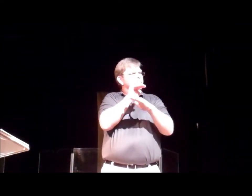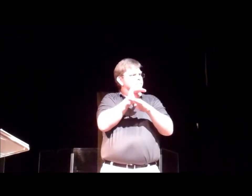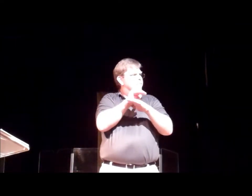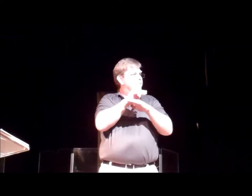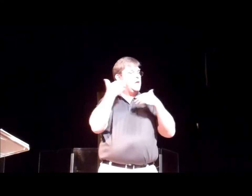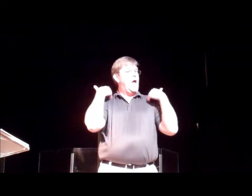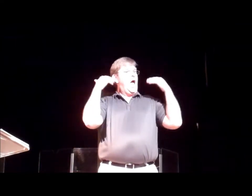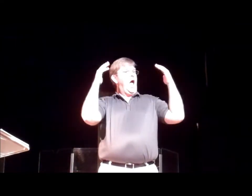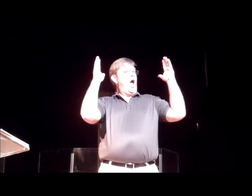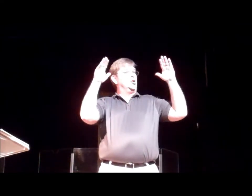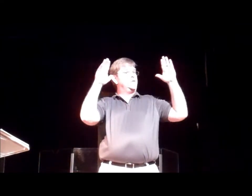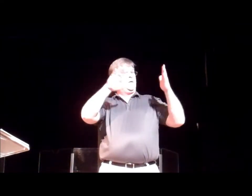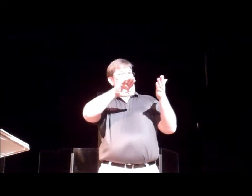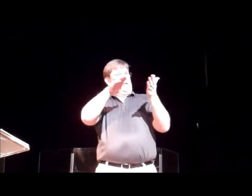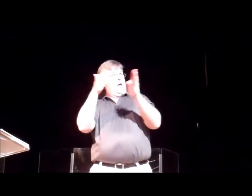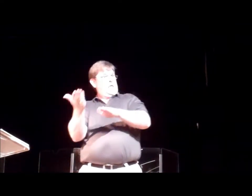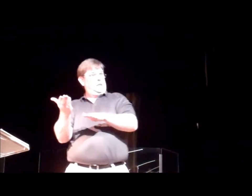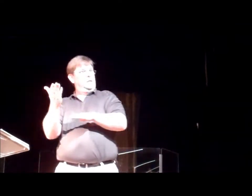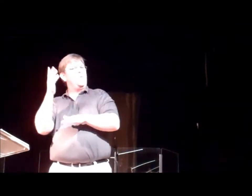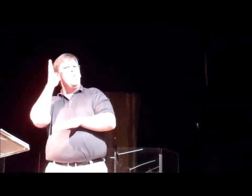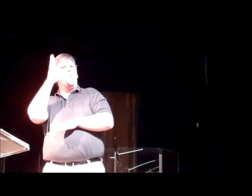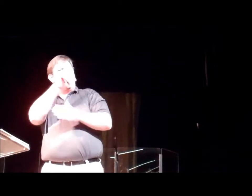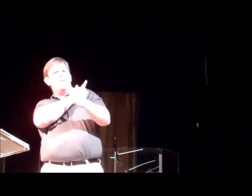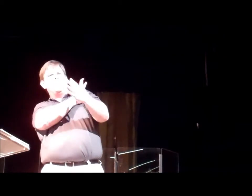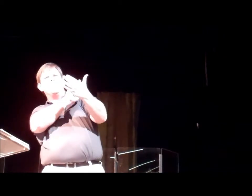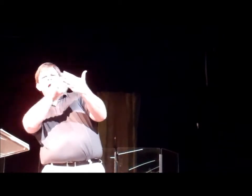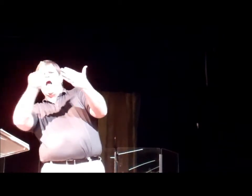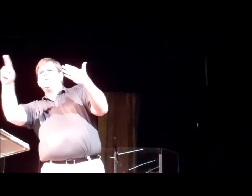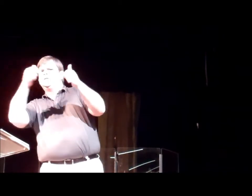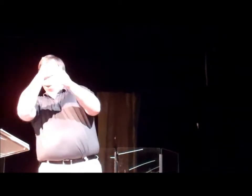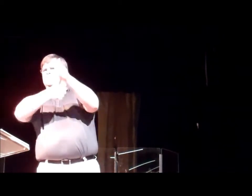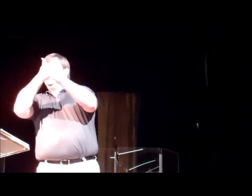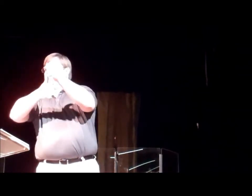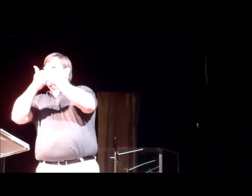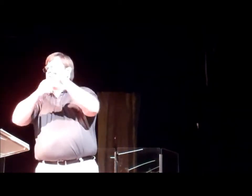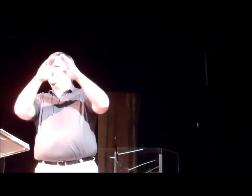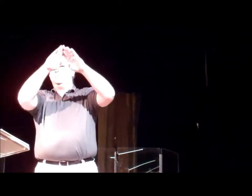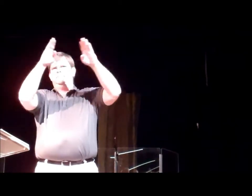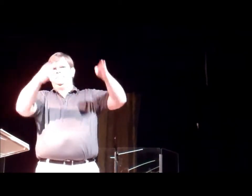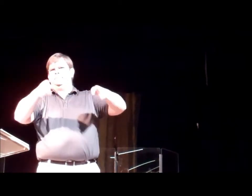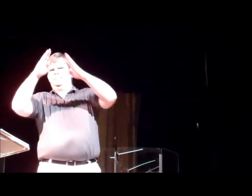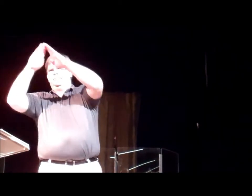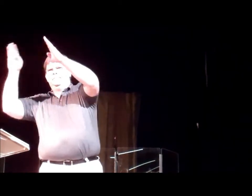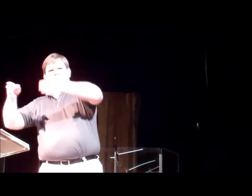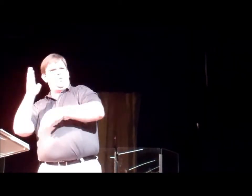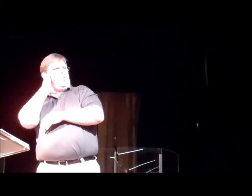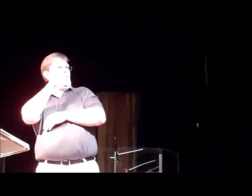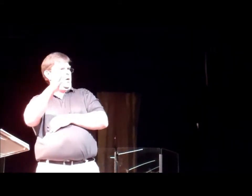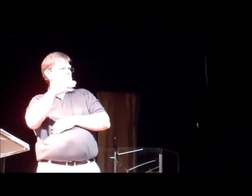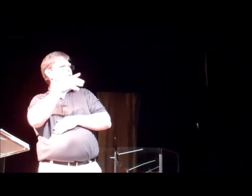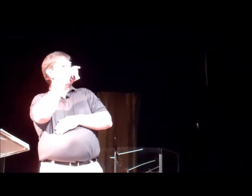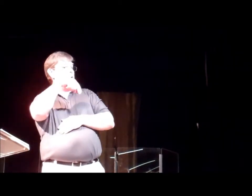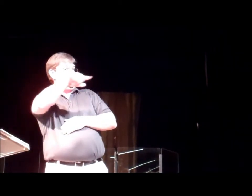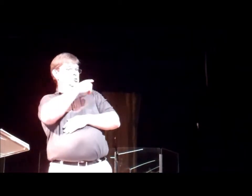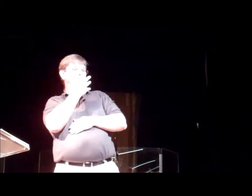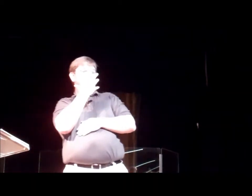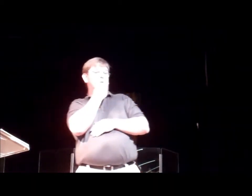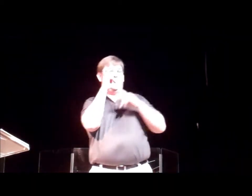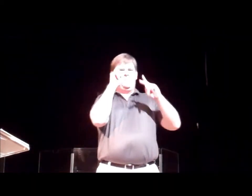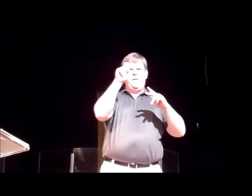Which meant if they didn't, because they were so rushed, they had no time to pack, they had to have just a very short celebration. He knew that they would eventually have